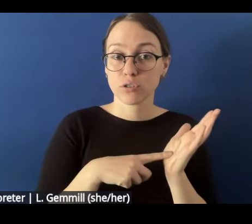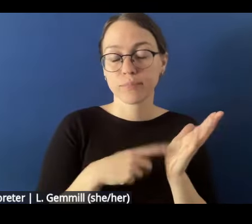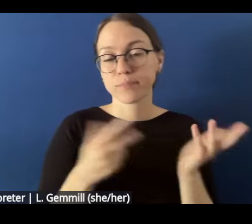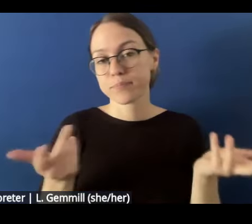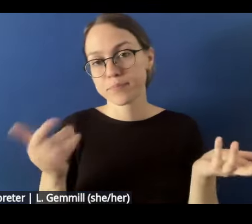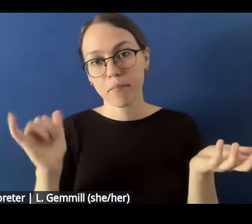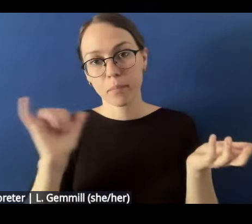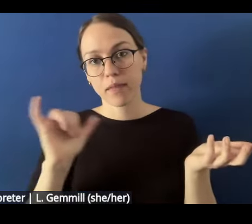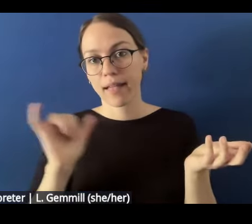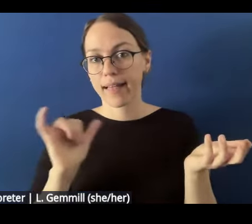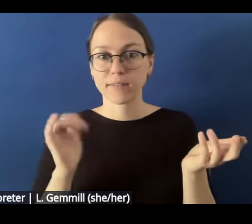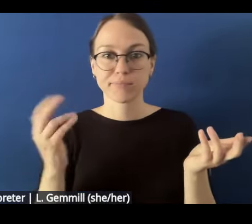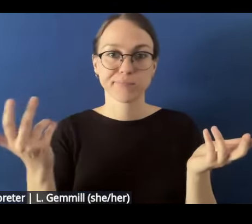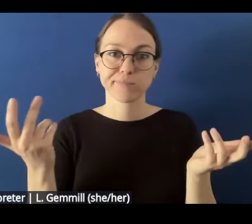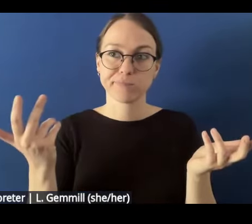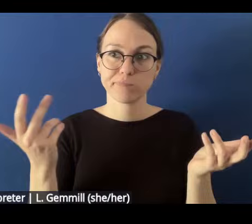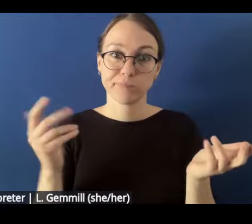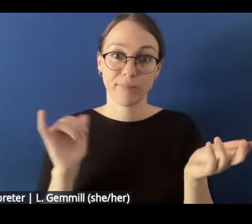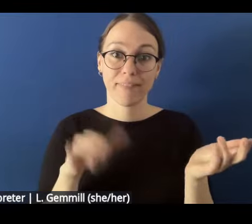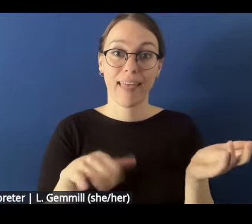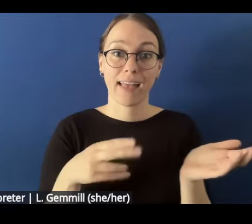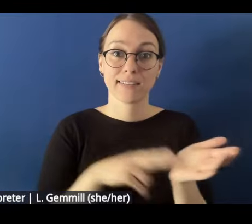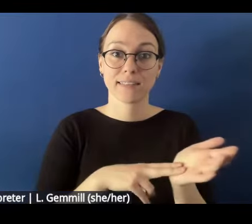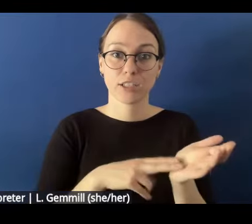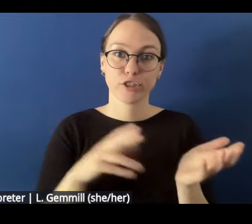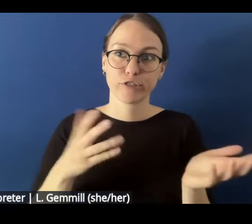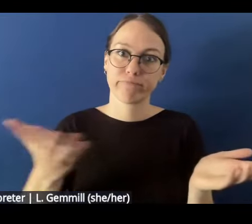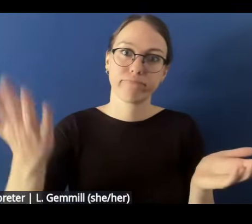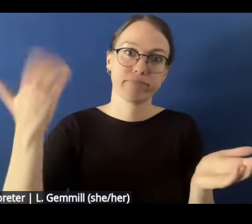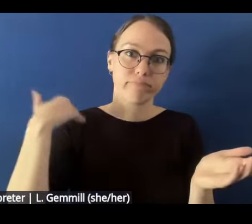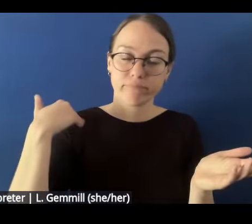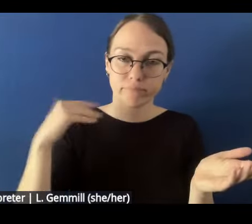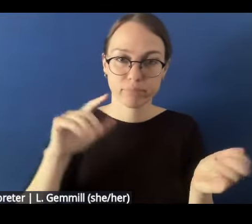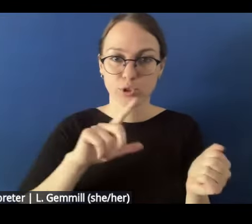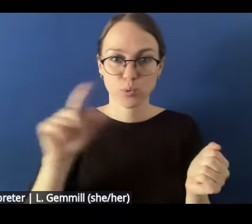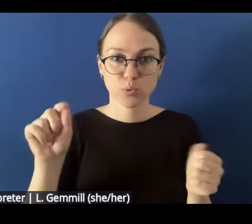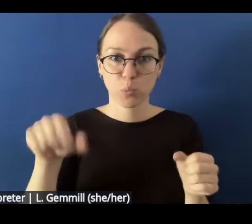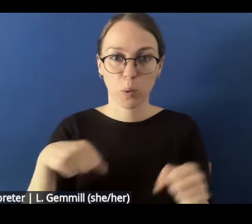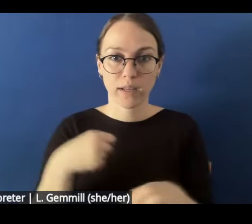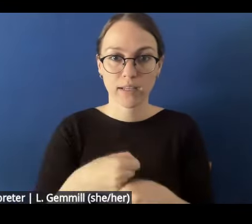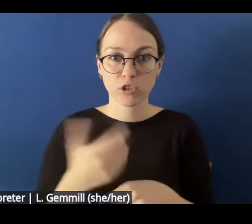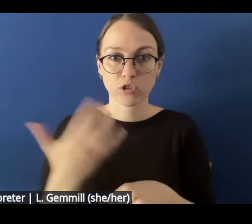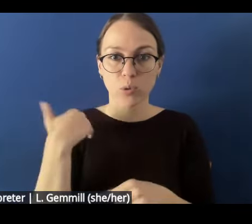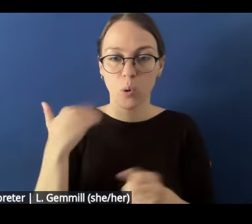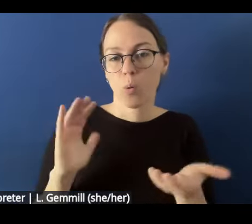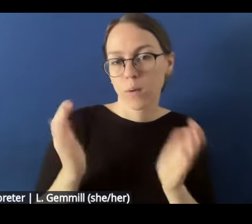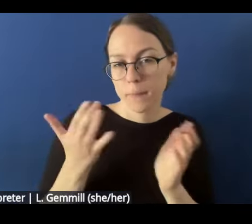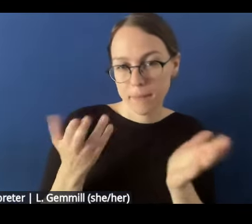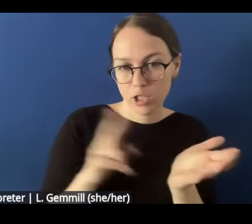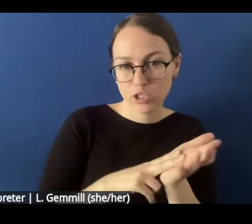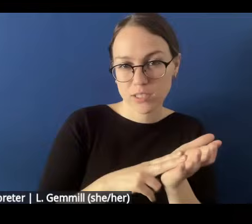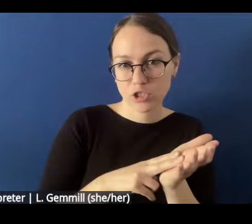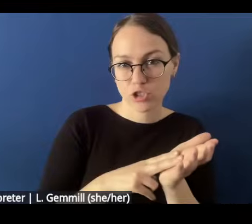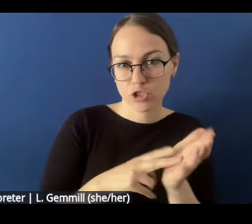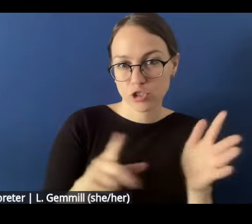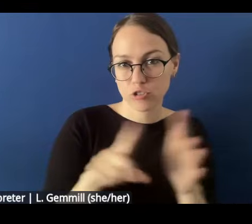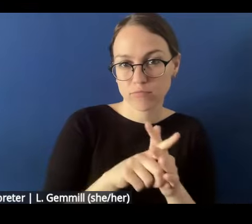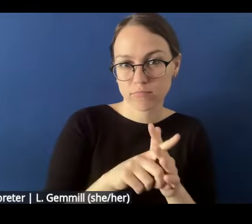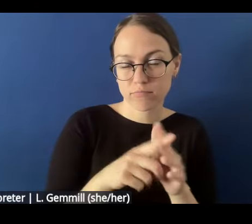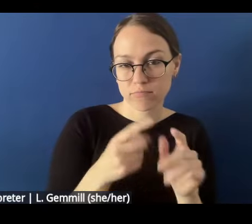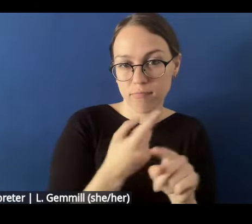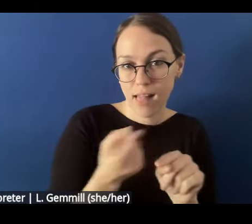it's 20 years old versus last week, we do consider that handwriting changes over time,